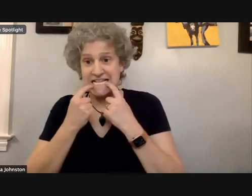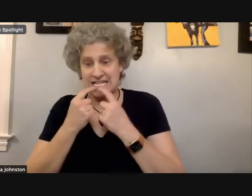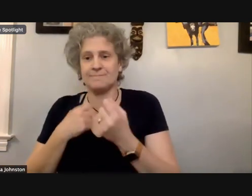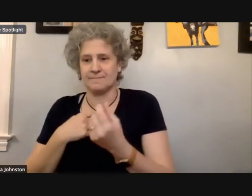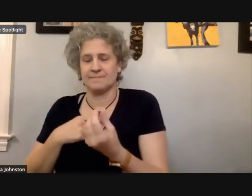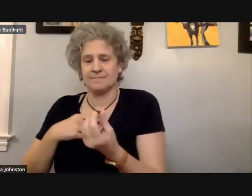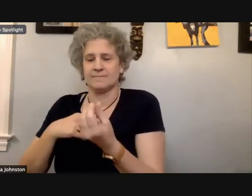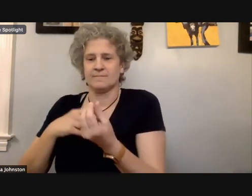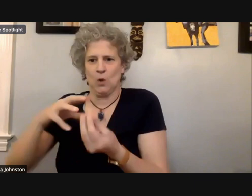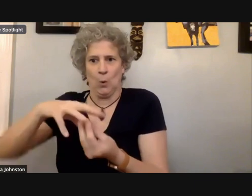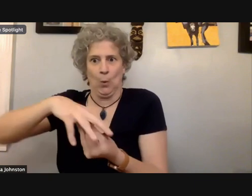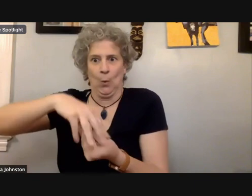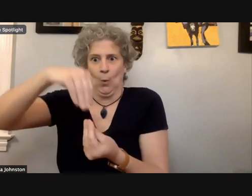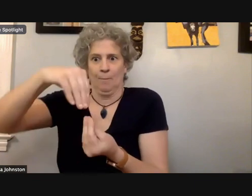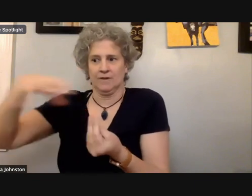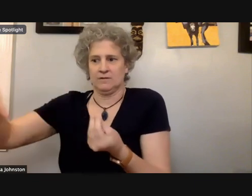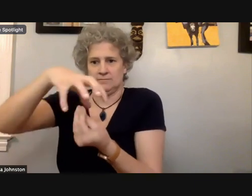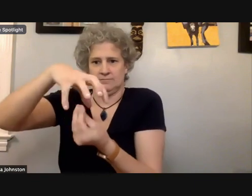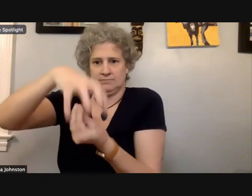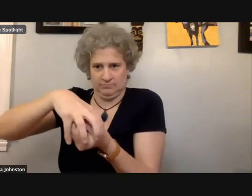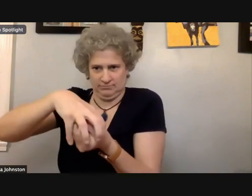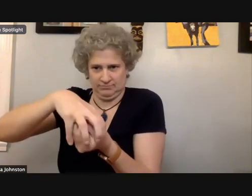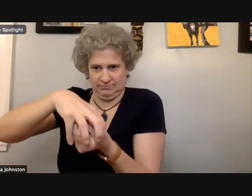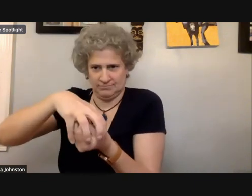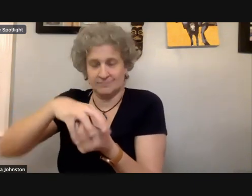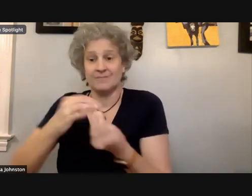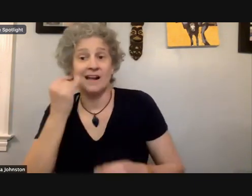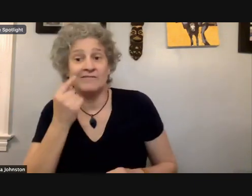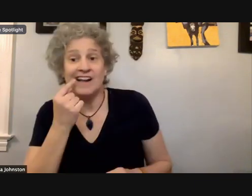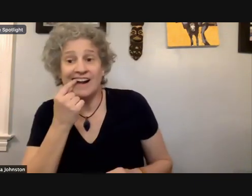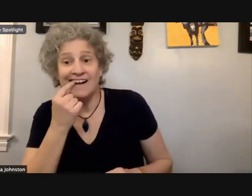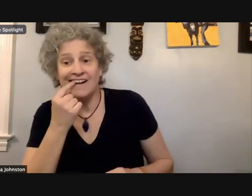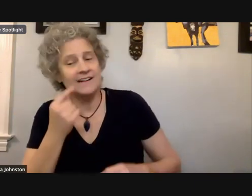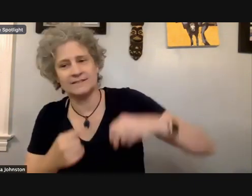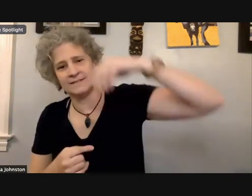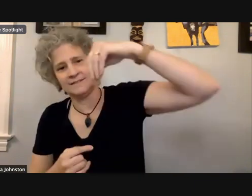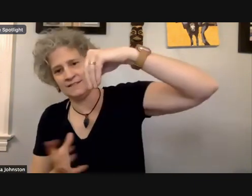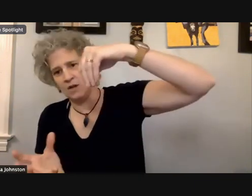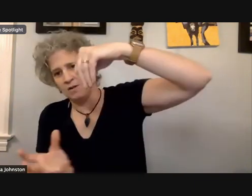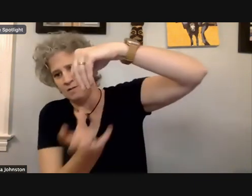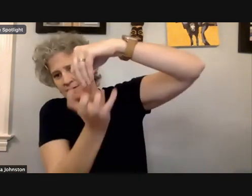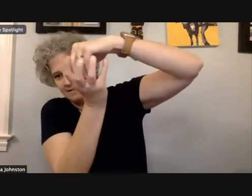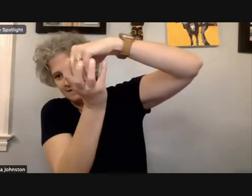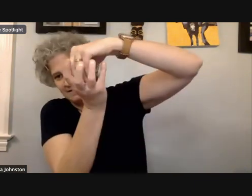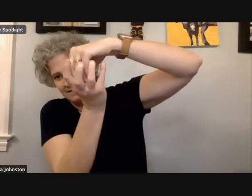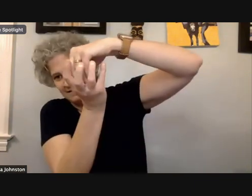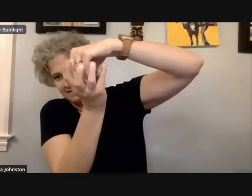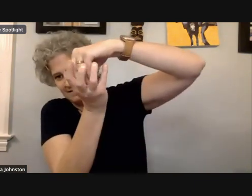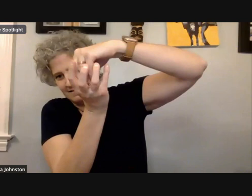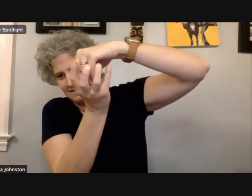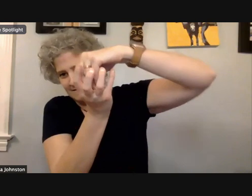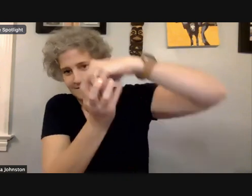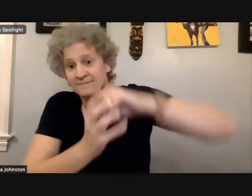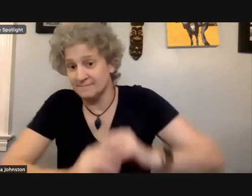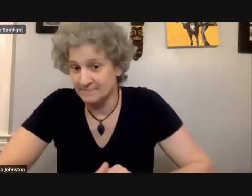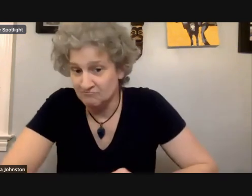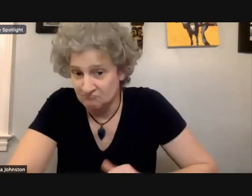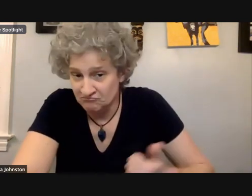different orientation. So if it's a bottom tooth, you put it on top of the tooth. If it's an upper tooth, it goes up this